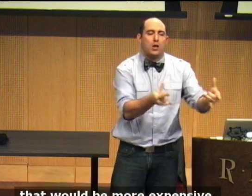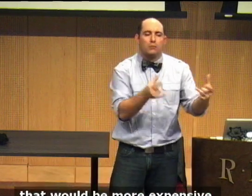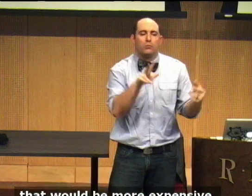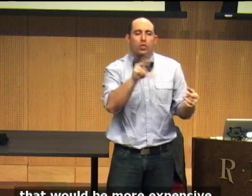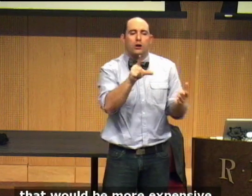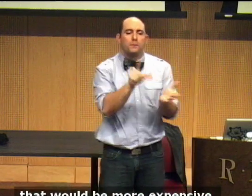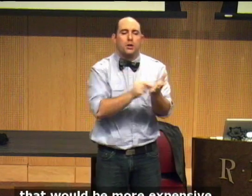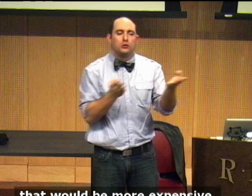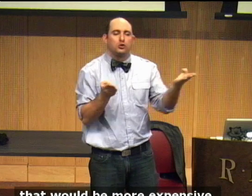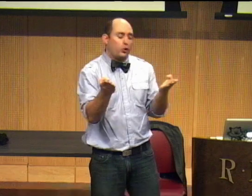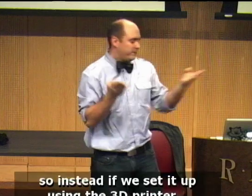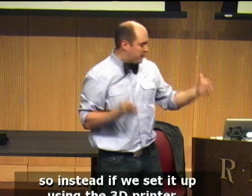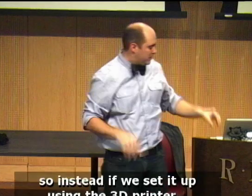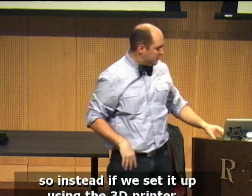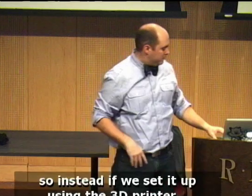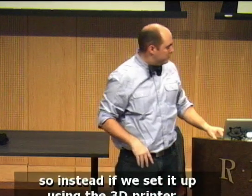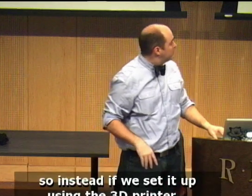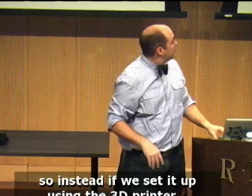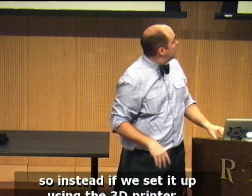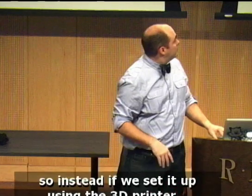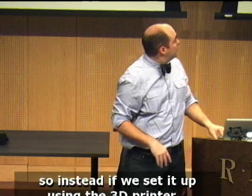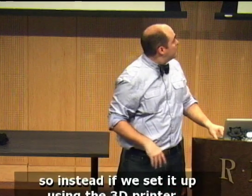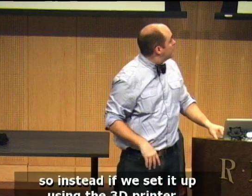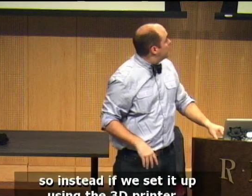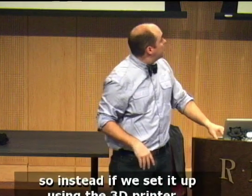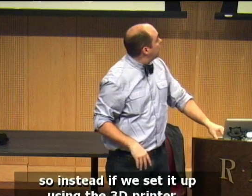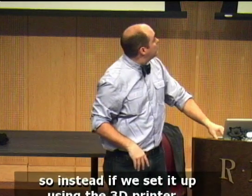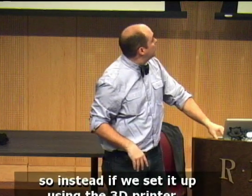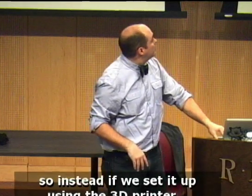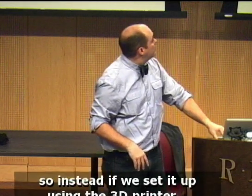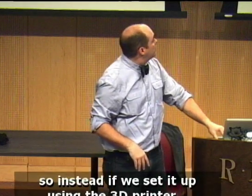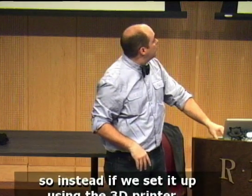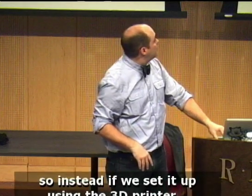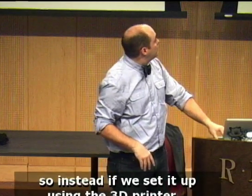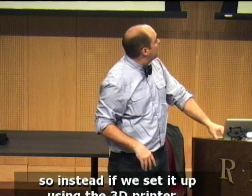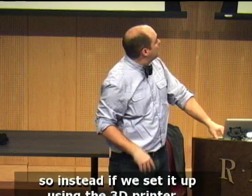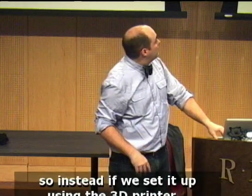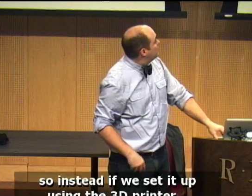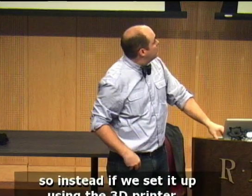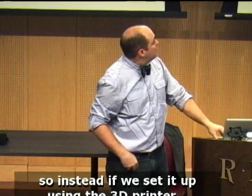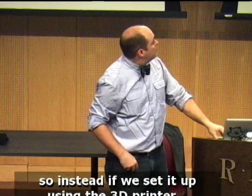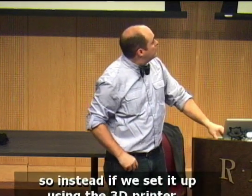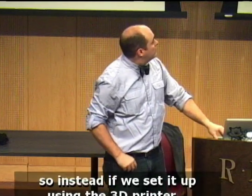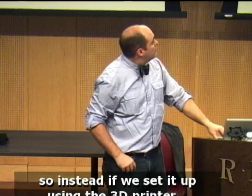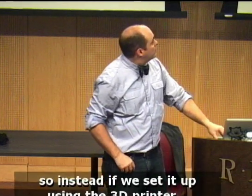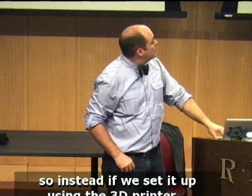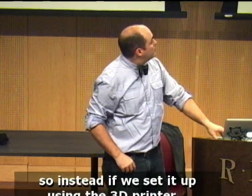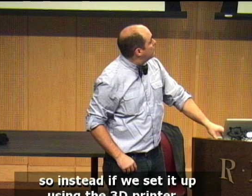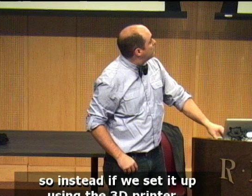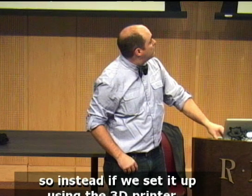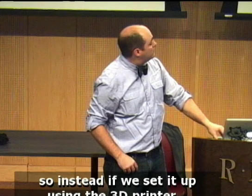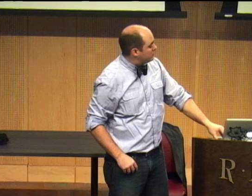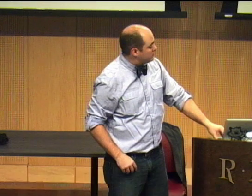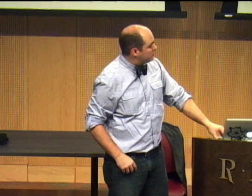expensive. So instead, if we set it up using the 3D printer,